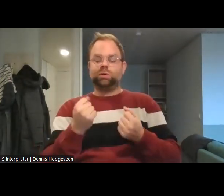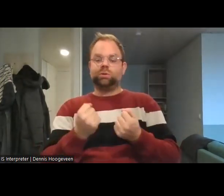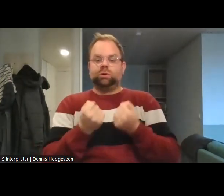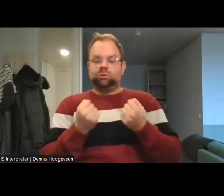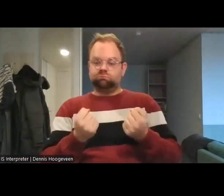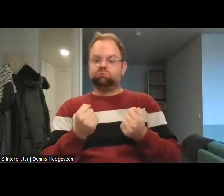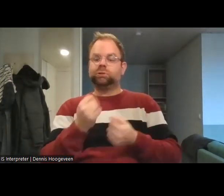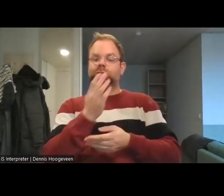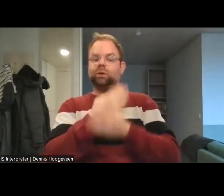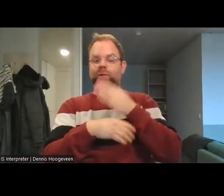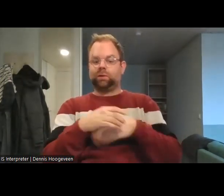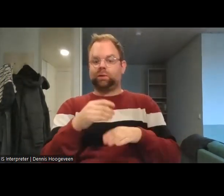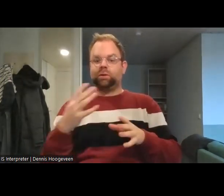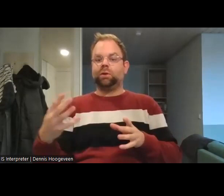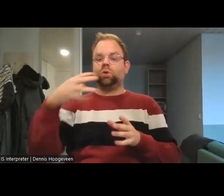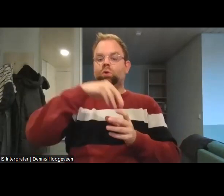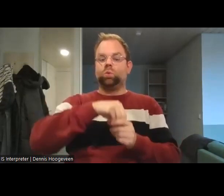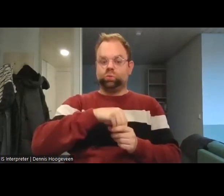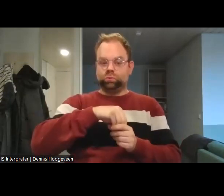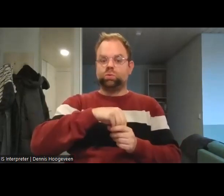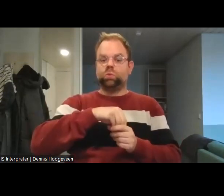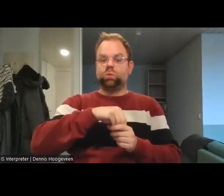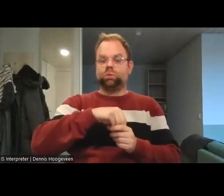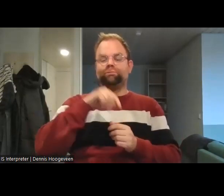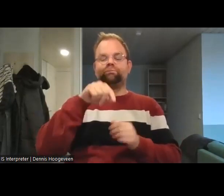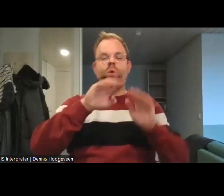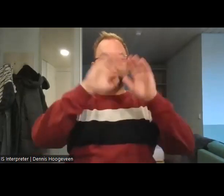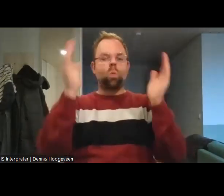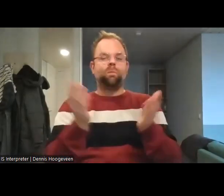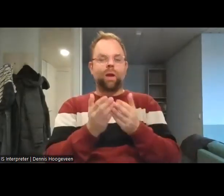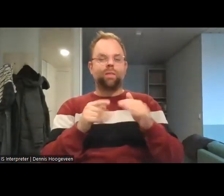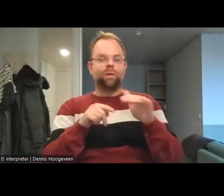pledges to improve their